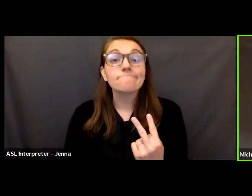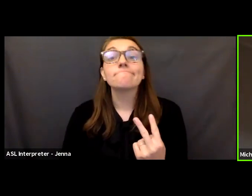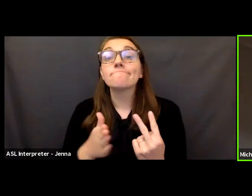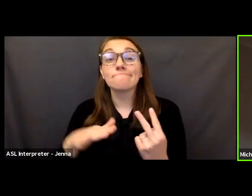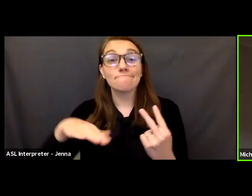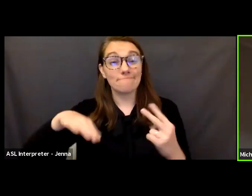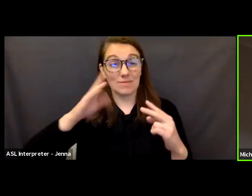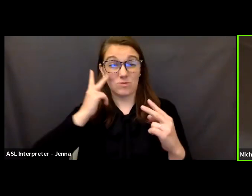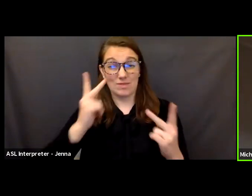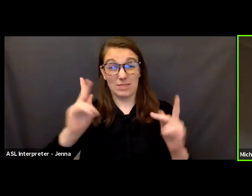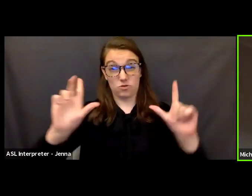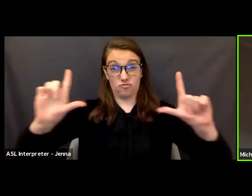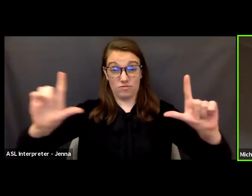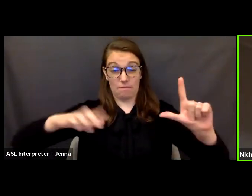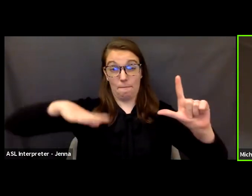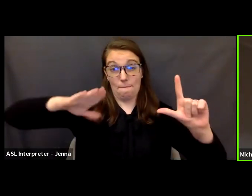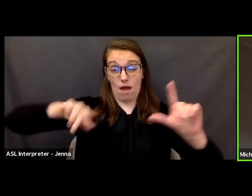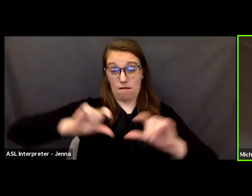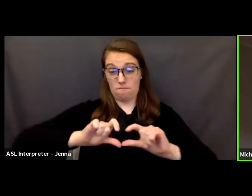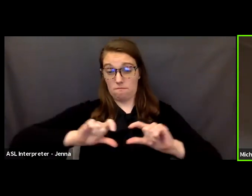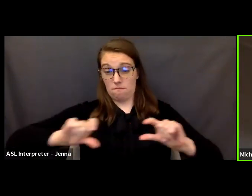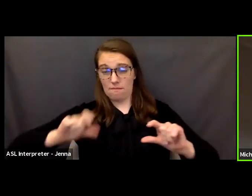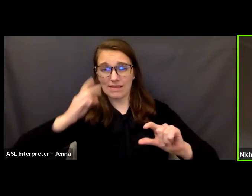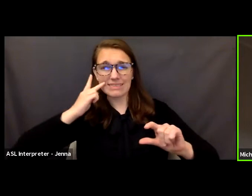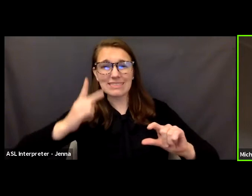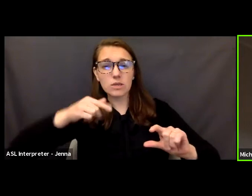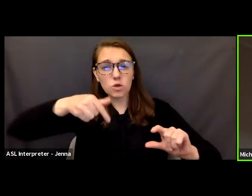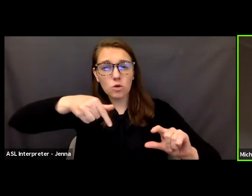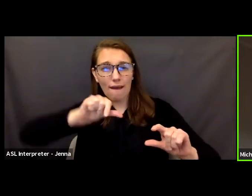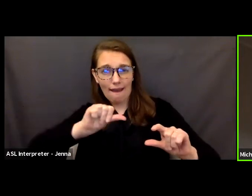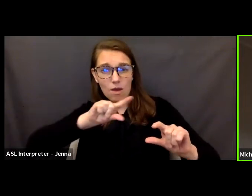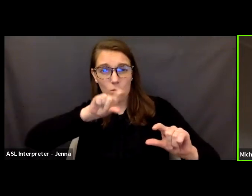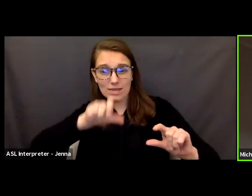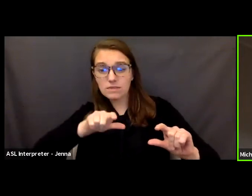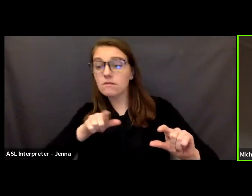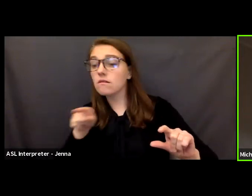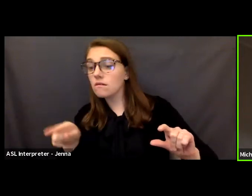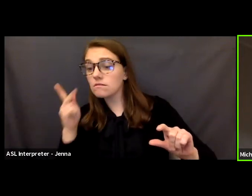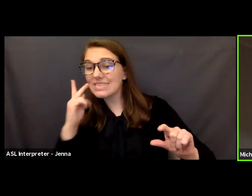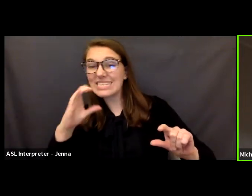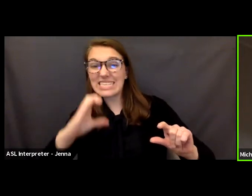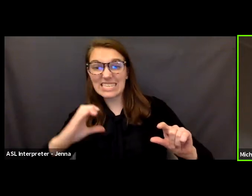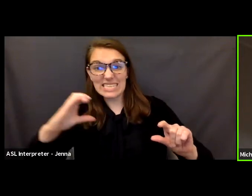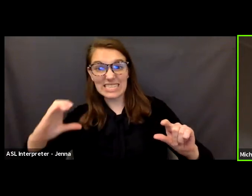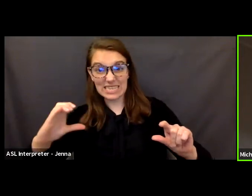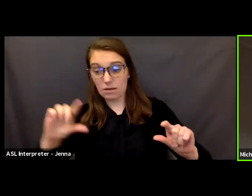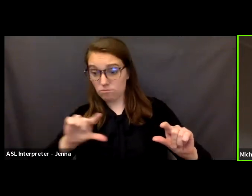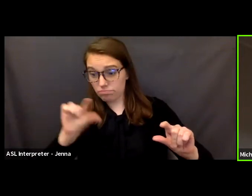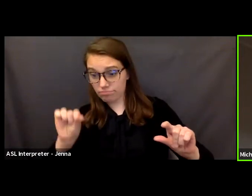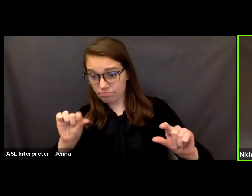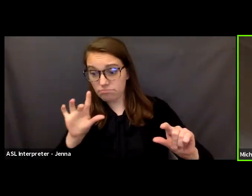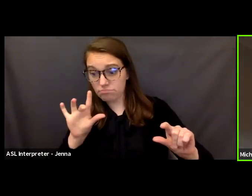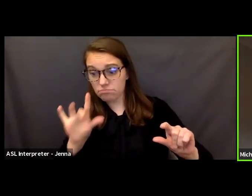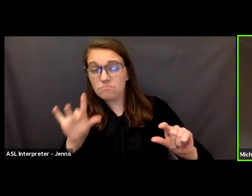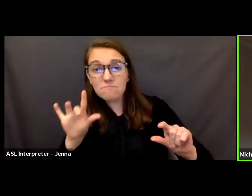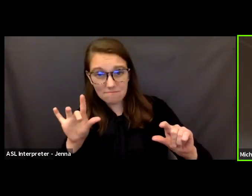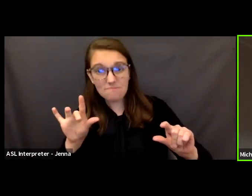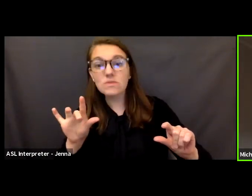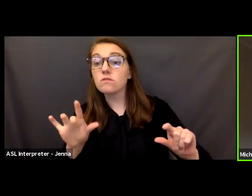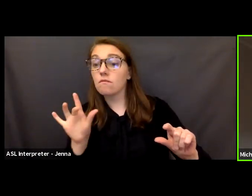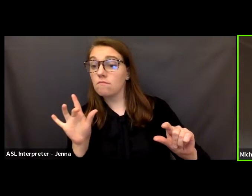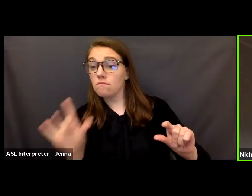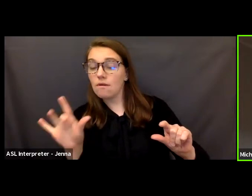bottom of your screen, next to the Q&A button, there is a CC line in which you can add